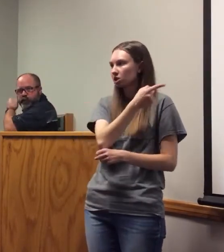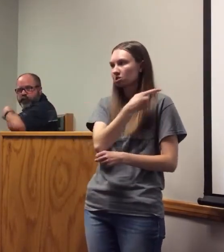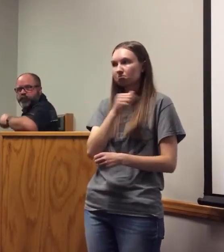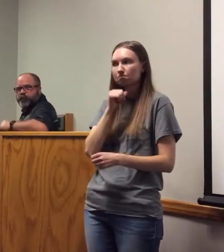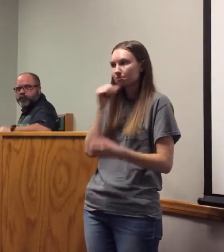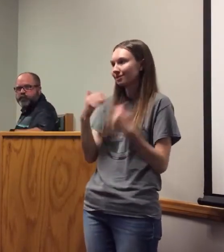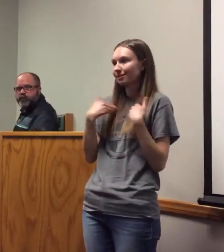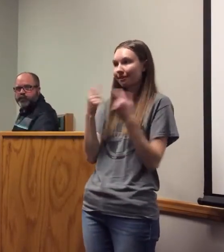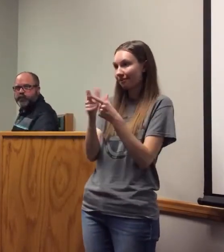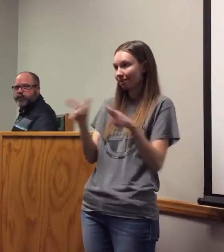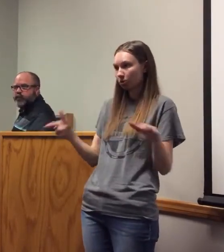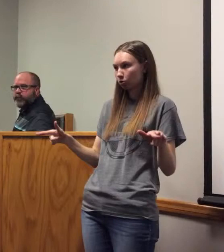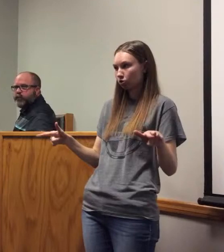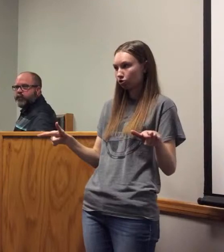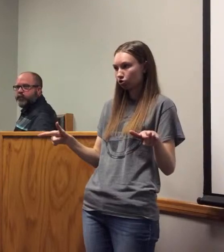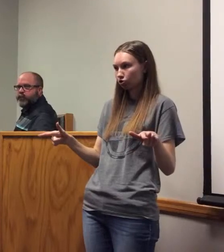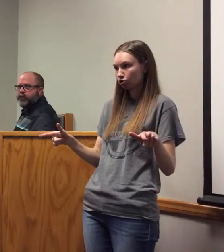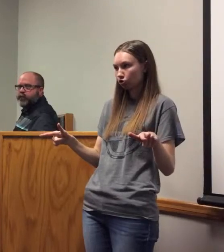KSD,